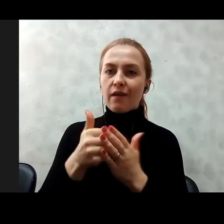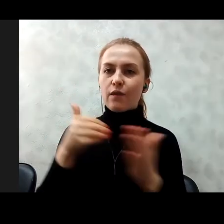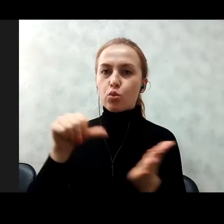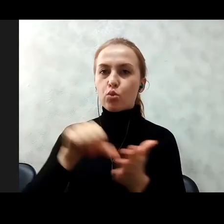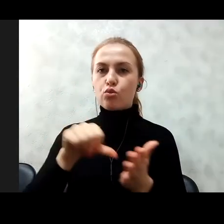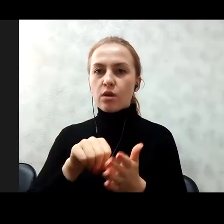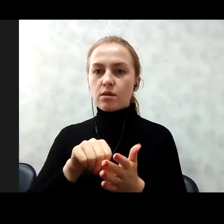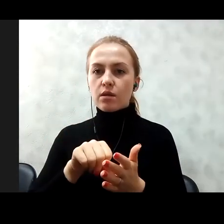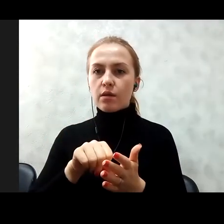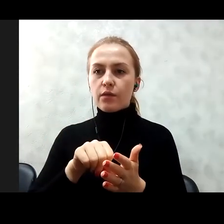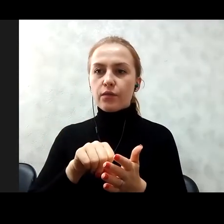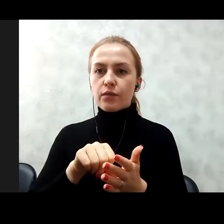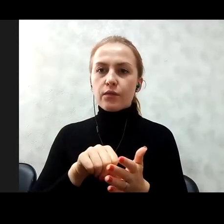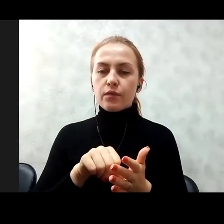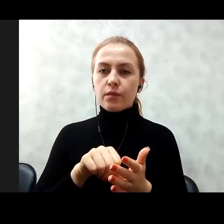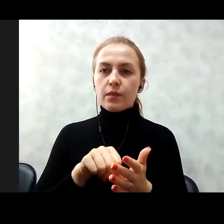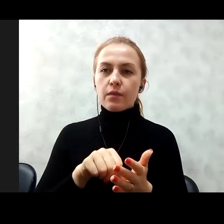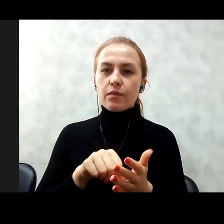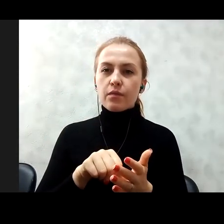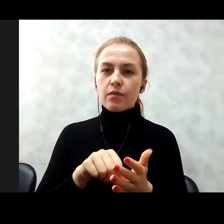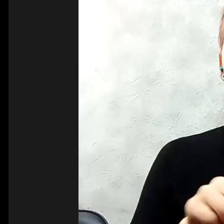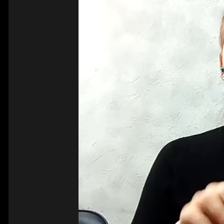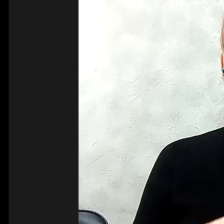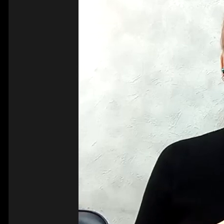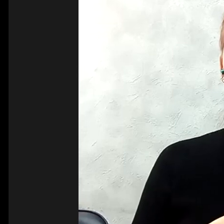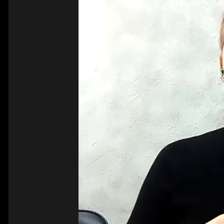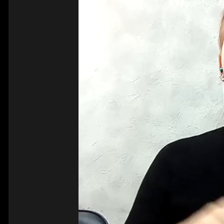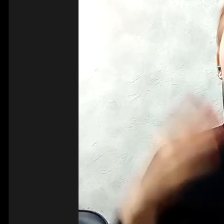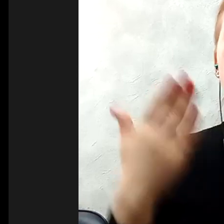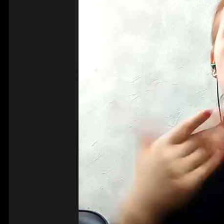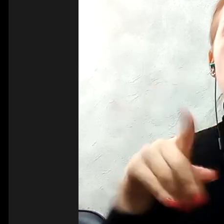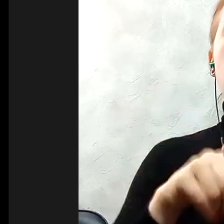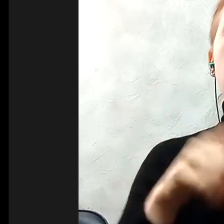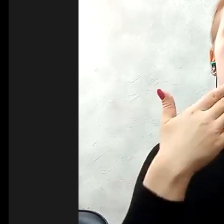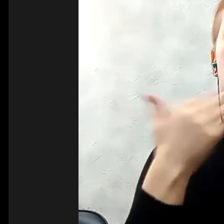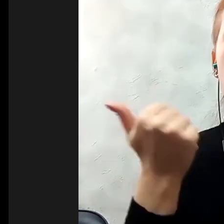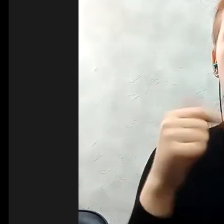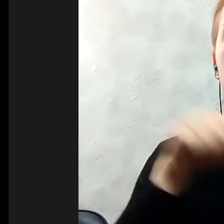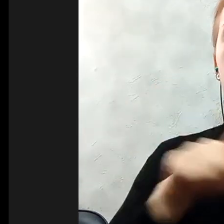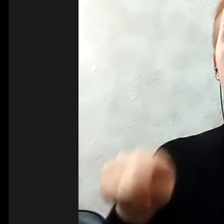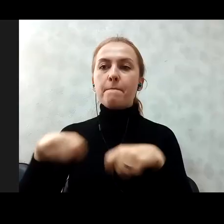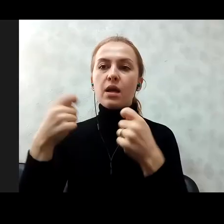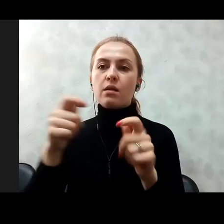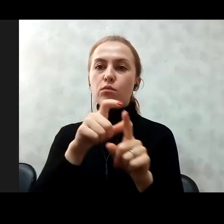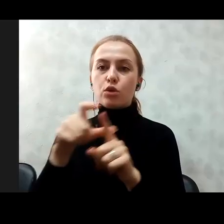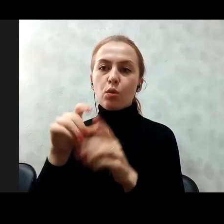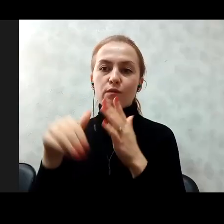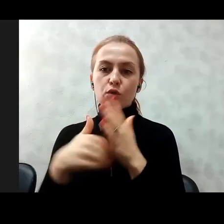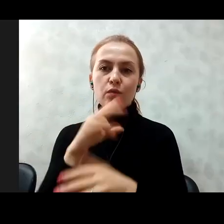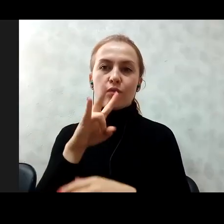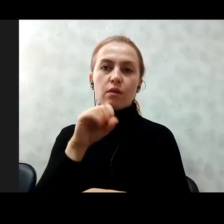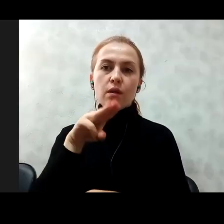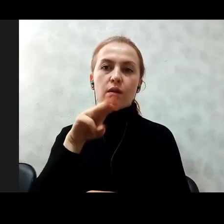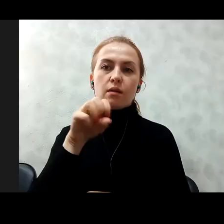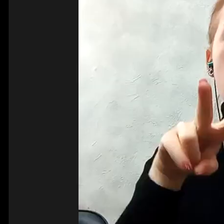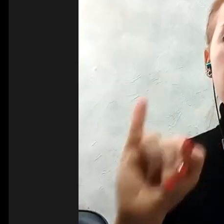If not, then I will pass the floor to Natalia Ulyasiuk, just to, before we close this